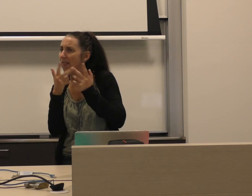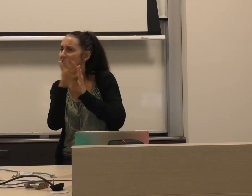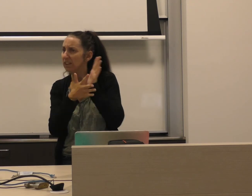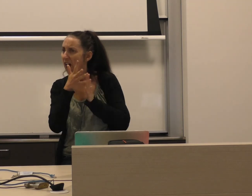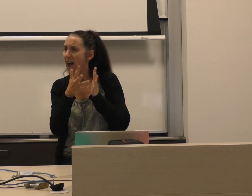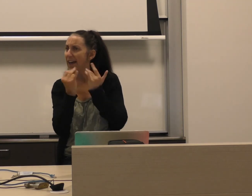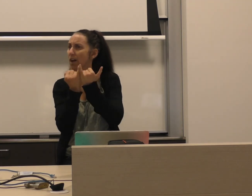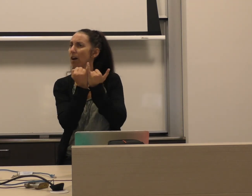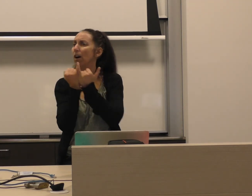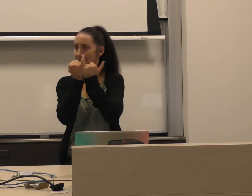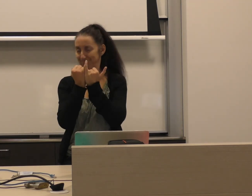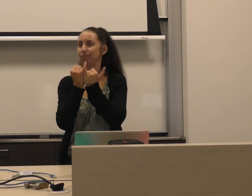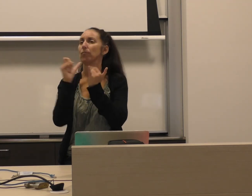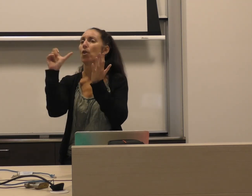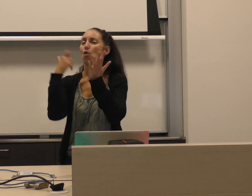Yeah. Another question. This sign,